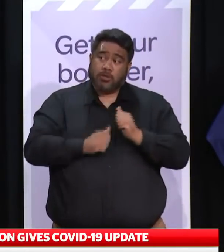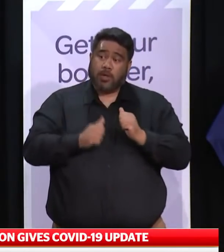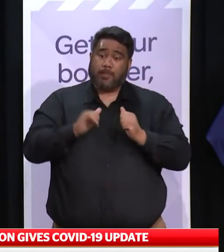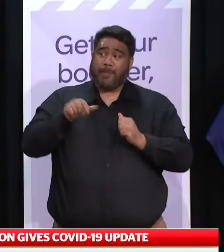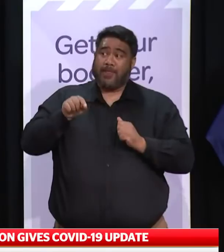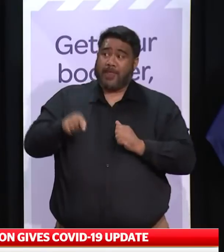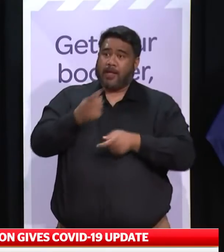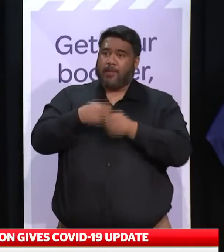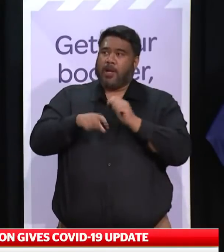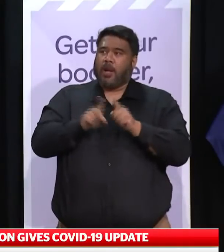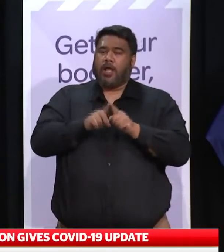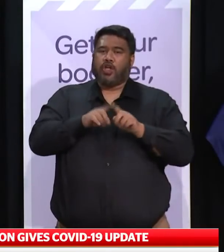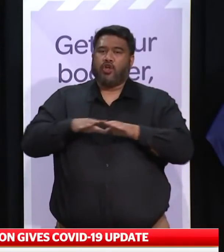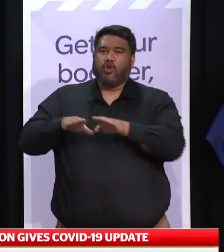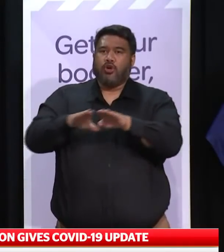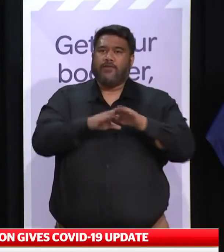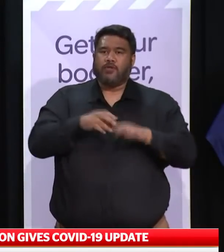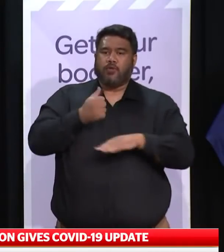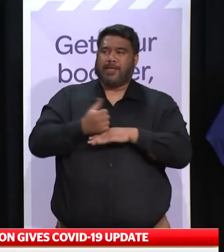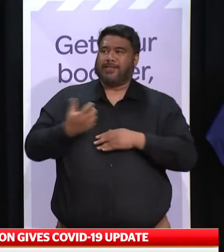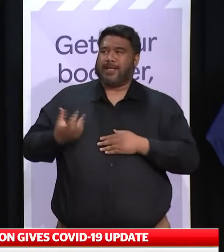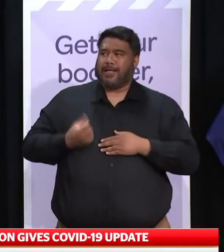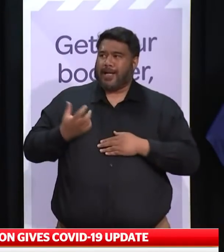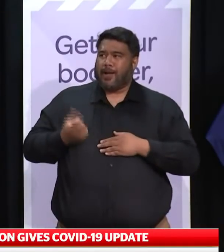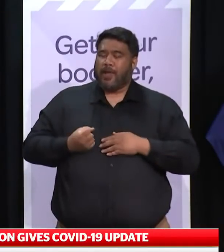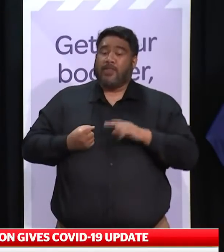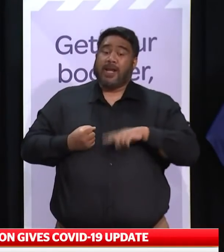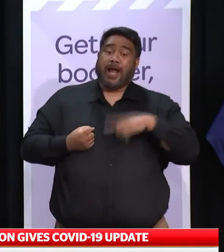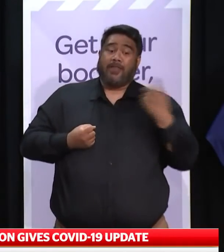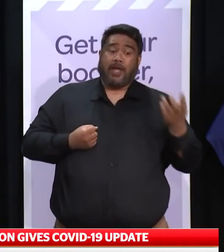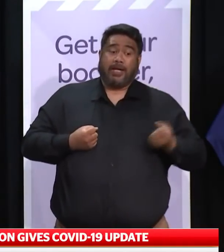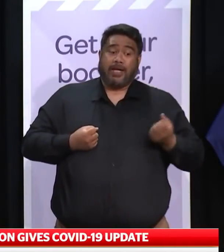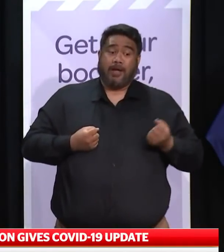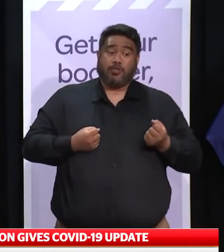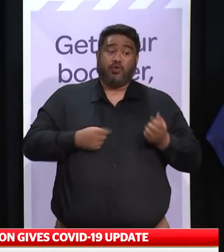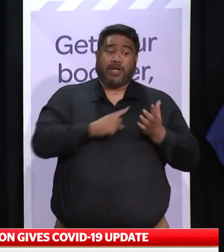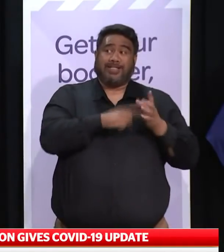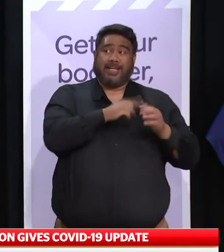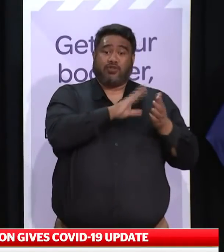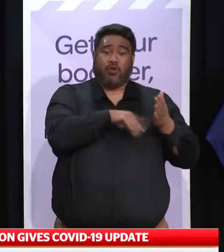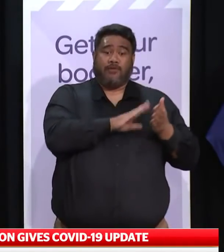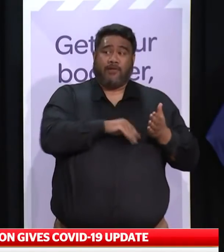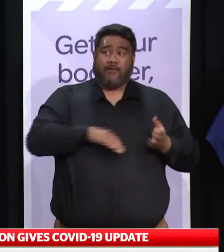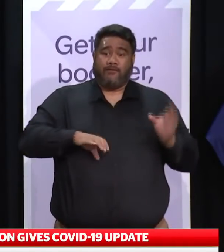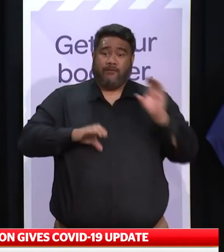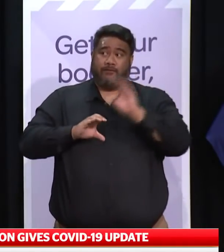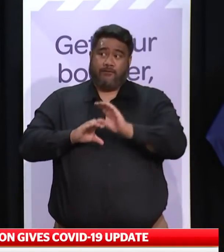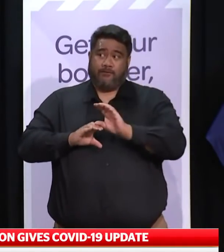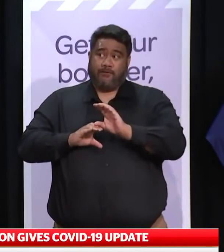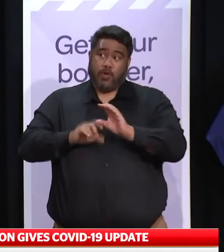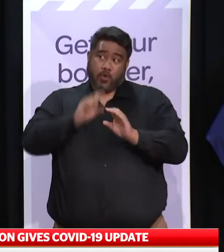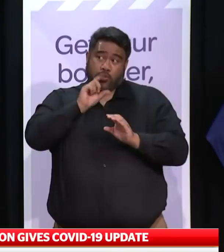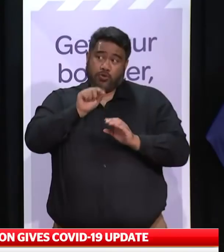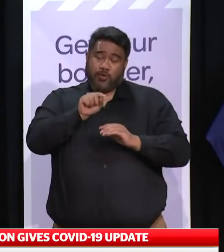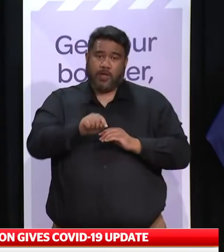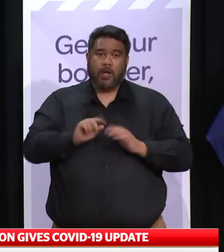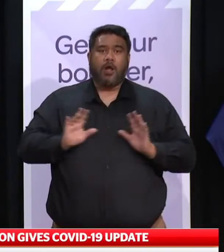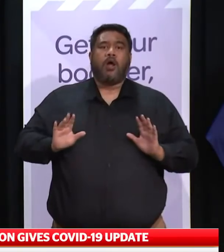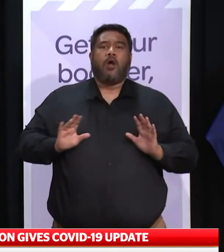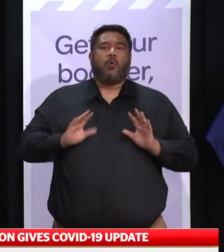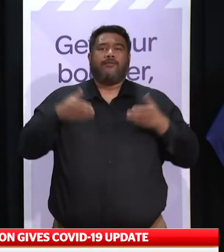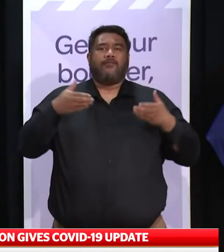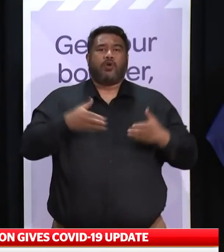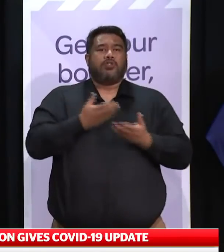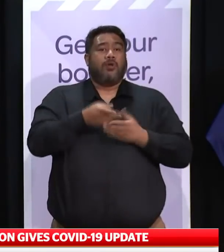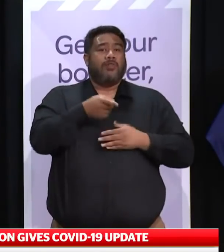basic income and then taxing other incomes above it. Is that something you would consider? No, that's not something we've put any focus on at